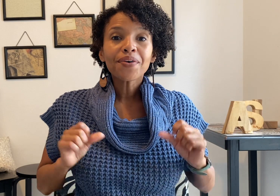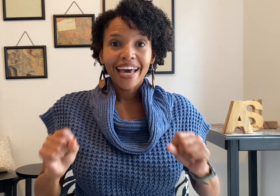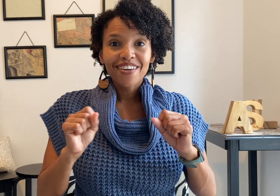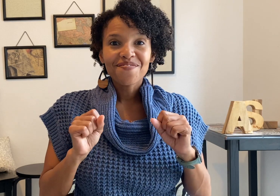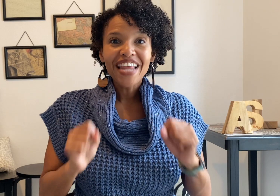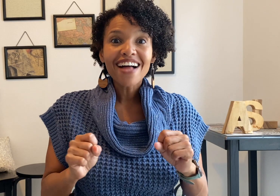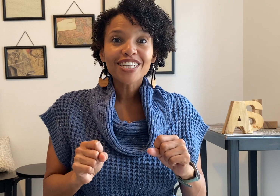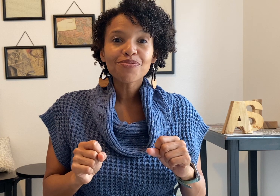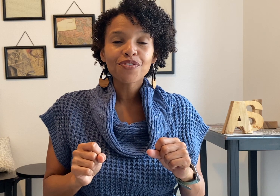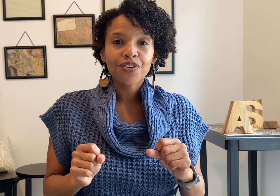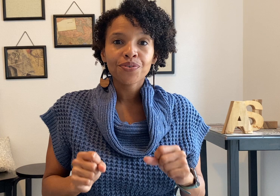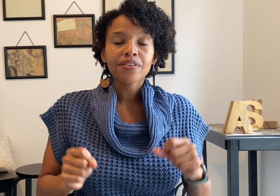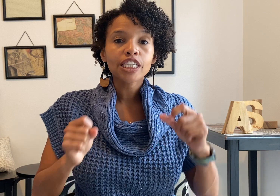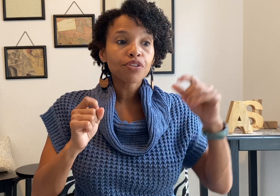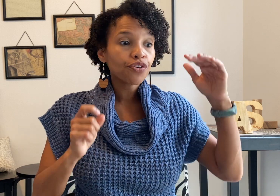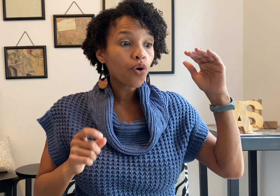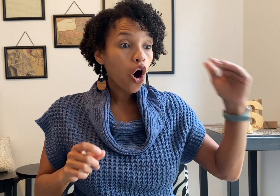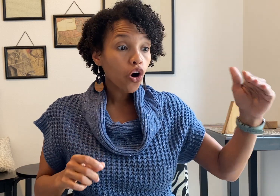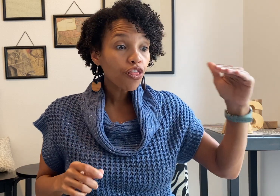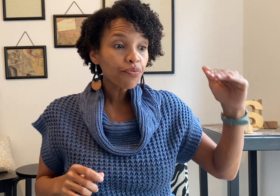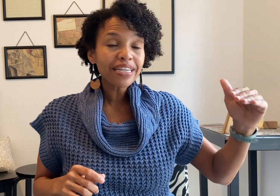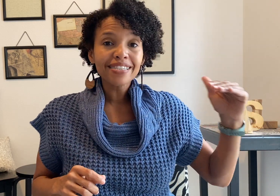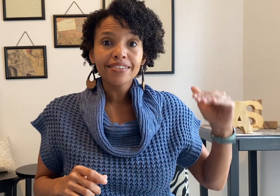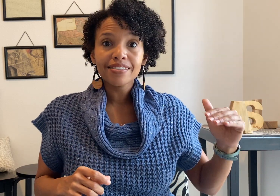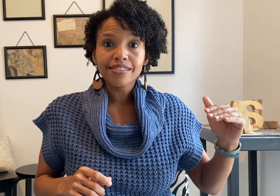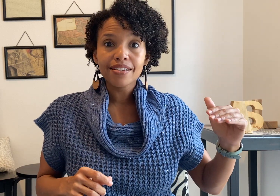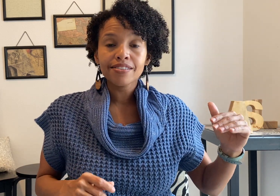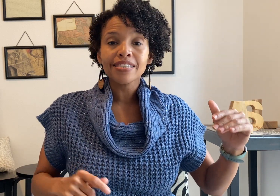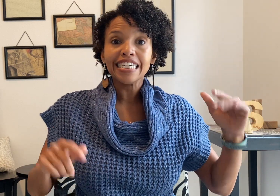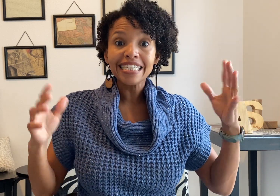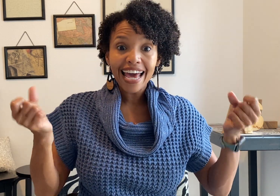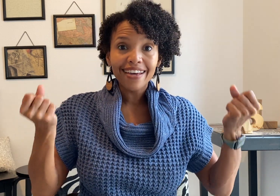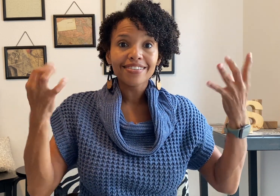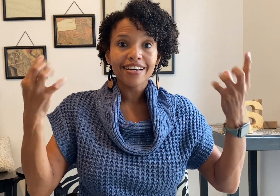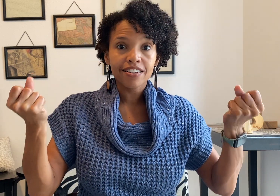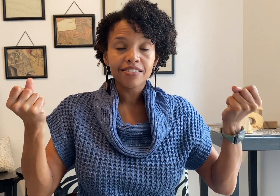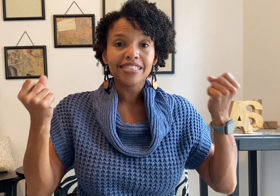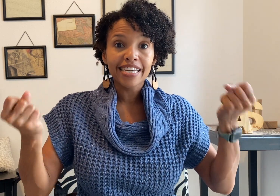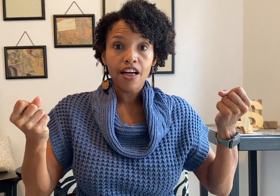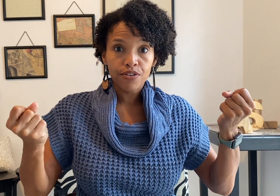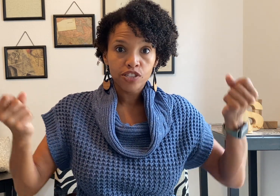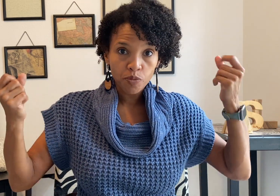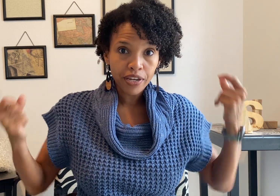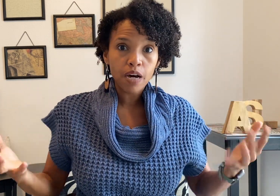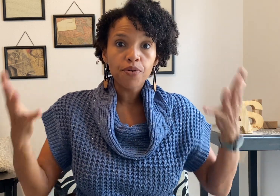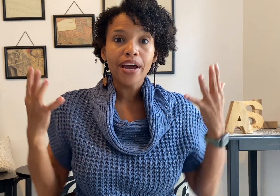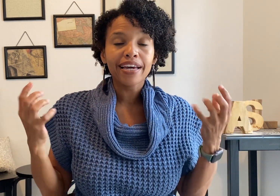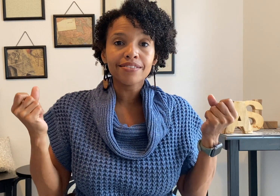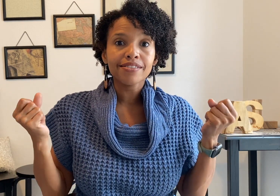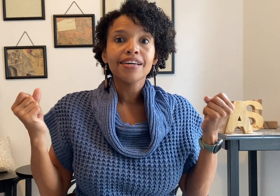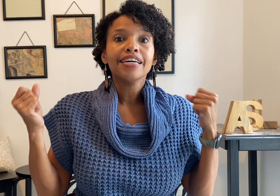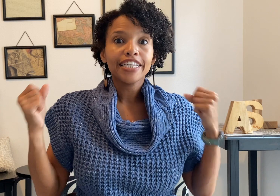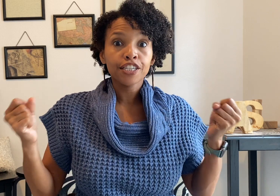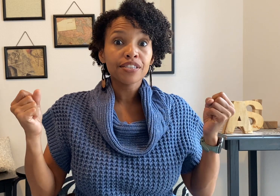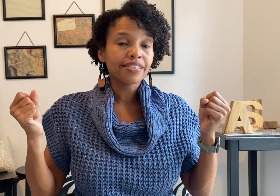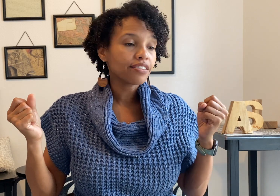Okay, now let's review. Let's review all three sentences in ASL together. So pick up your hands. Here is sentence